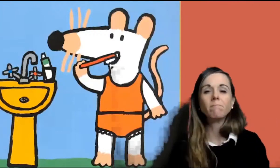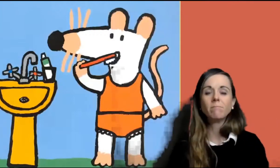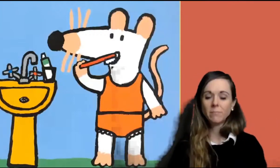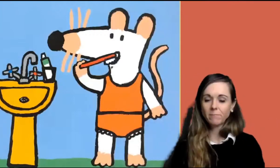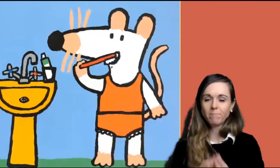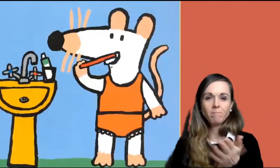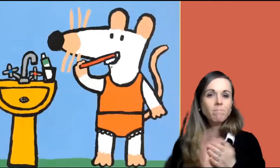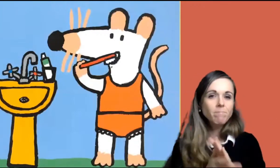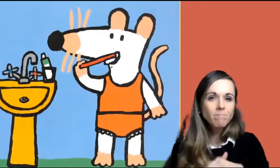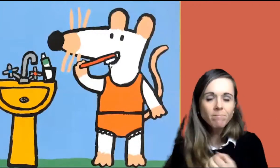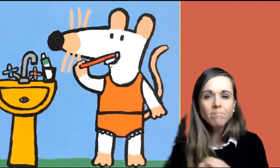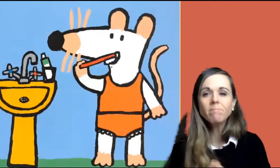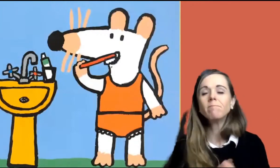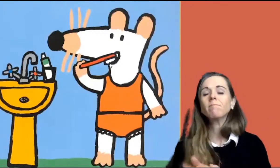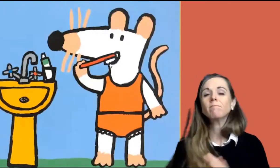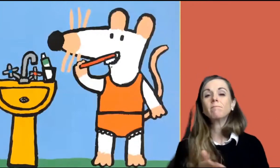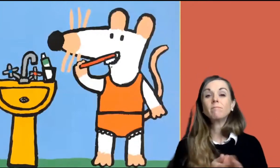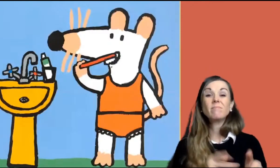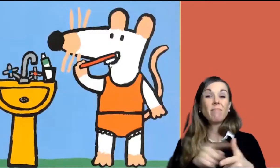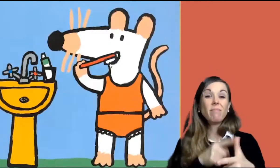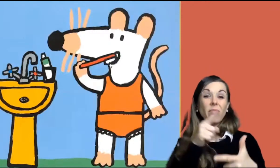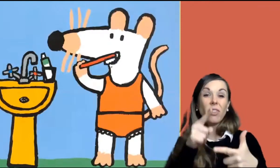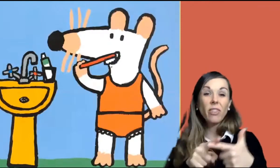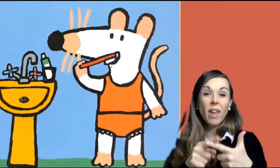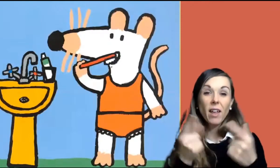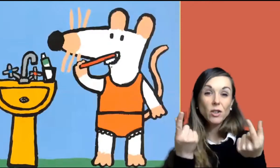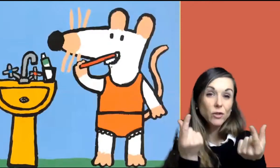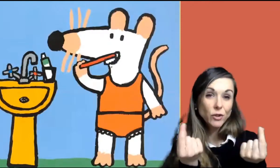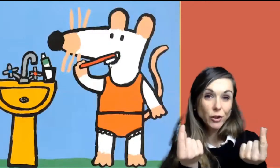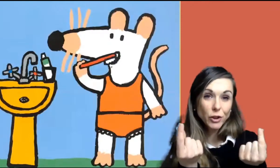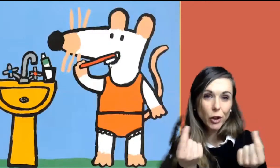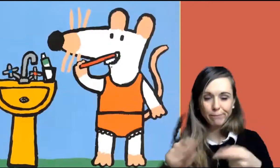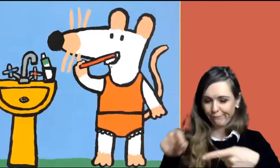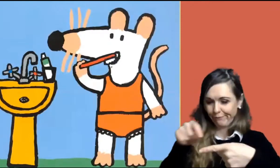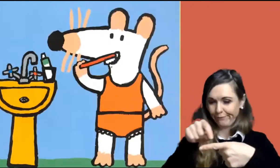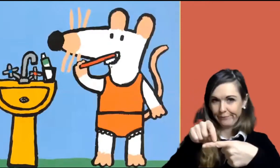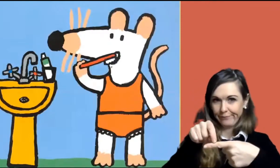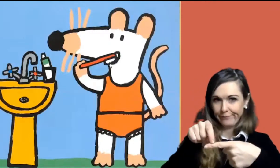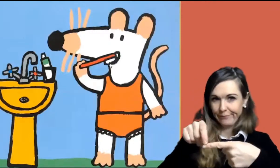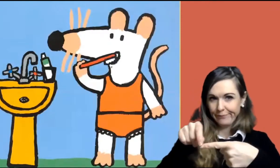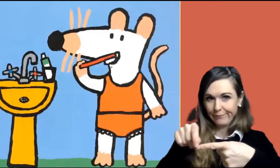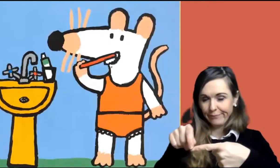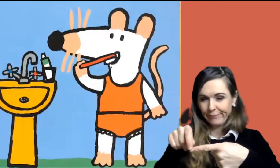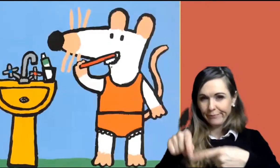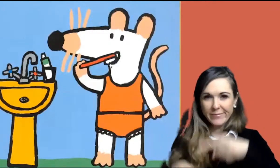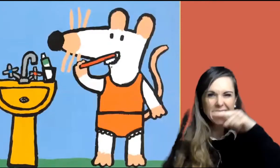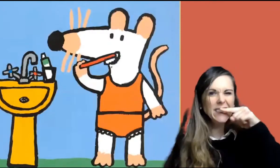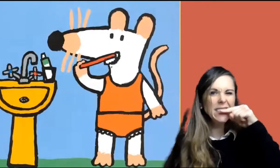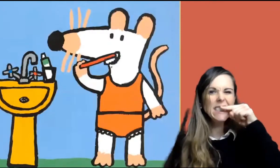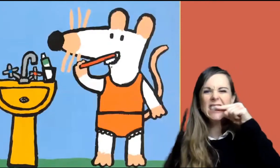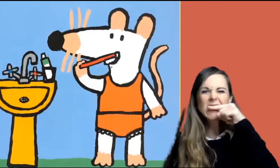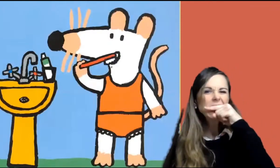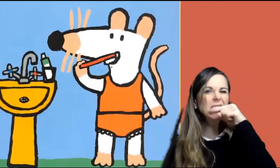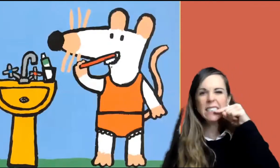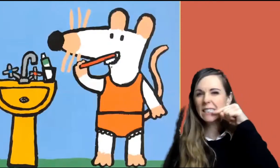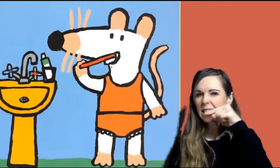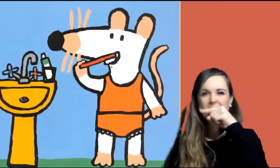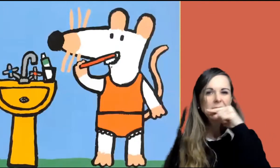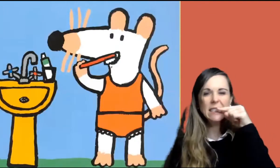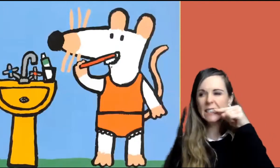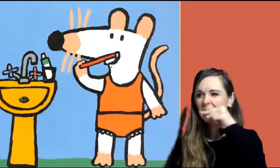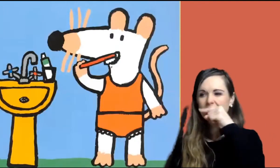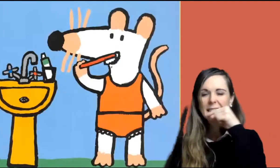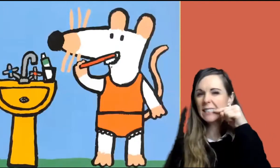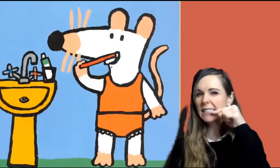up her face, washes clean, and washes her hands. And then what does she do? She puts toothpaste on her toothbrush